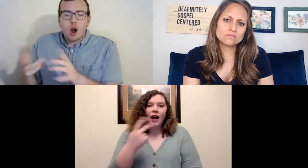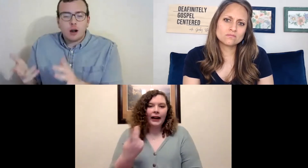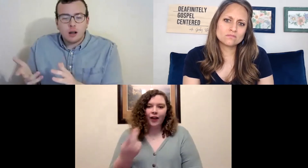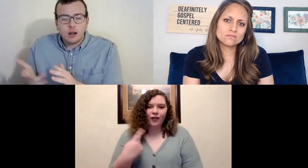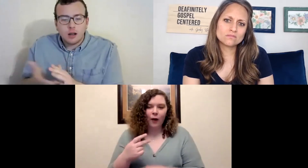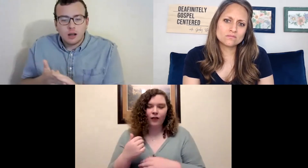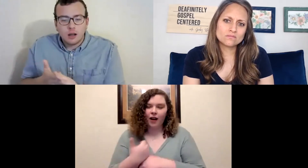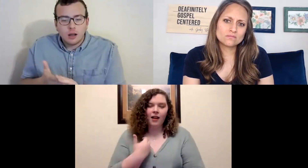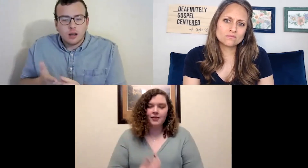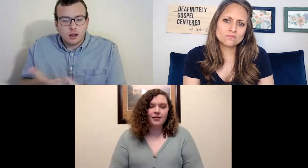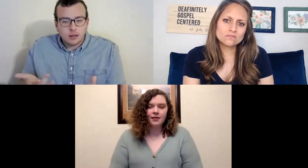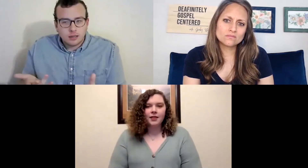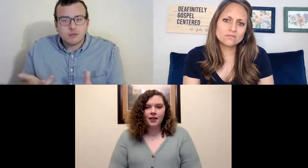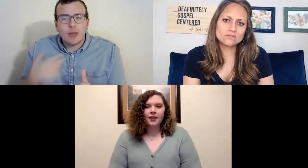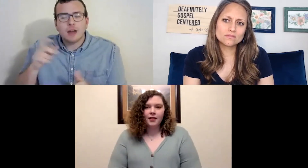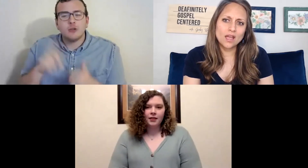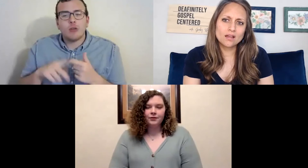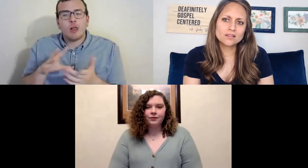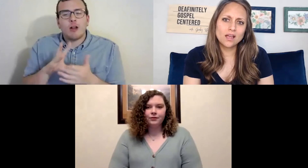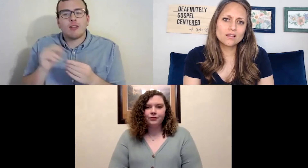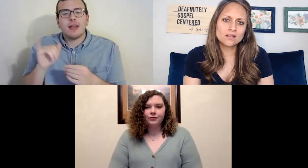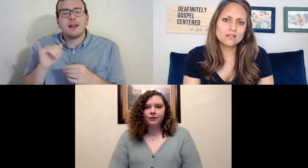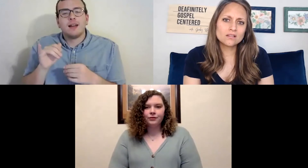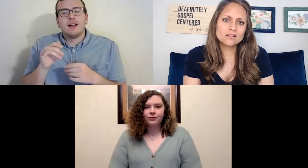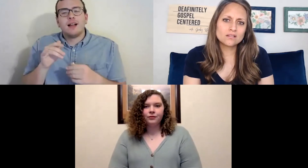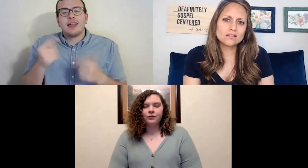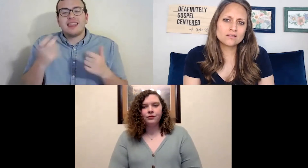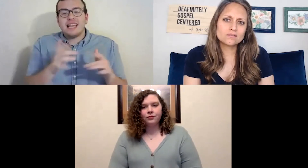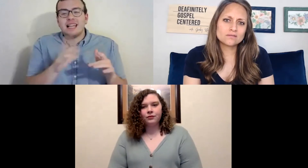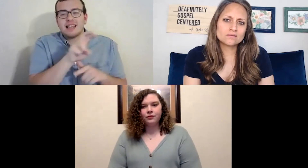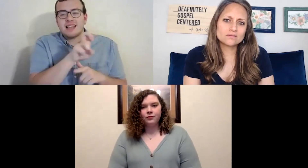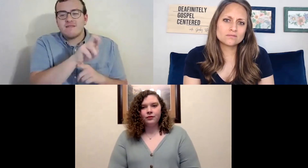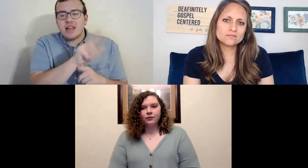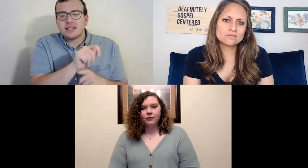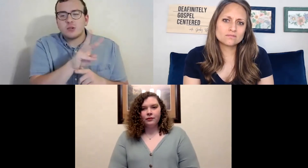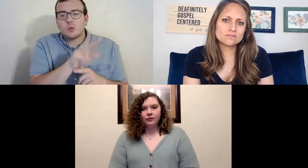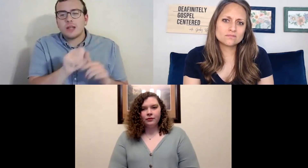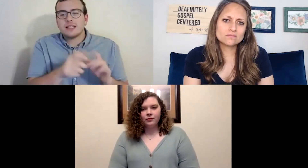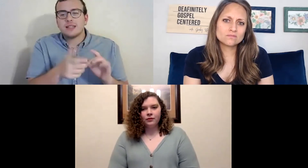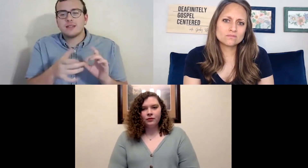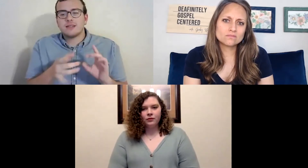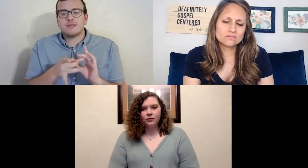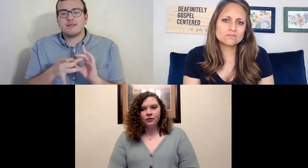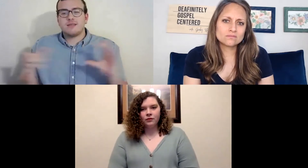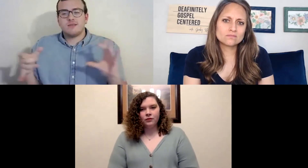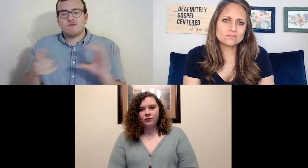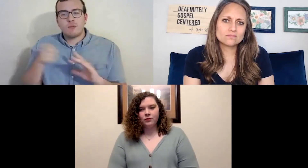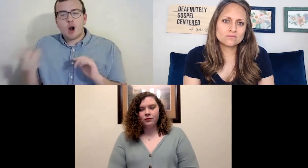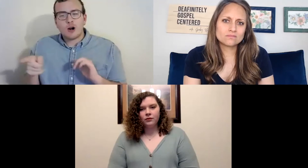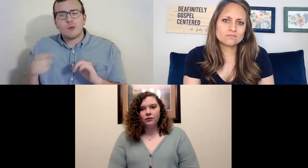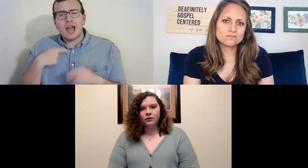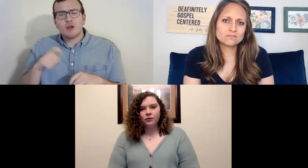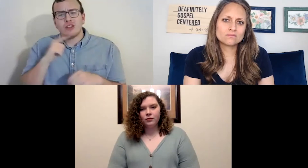And really the fact was there was a disconnect. Wasn't her. Yeah. And we had to figure out how we could build that relationship back and really